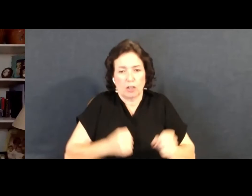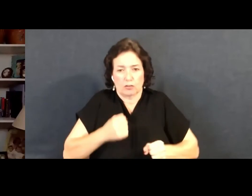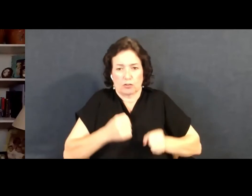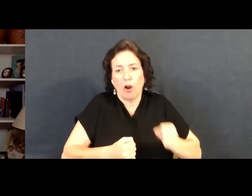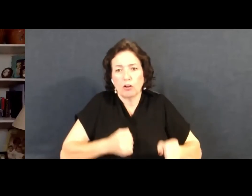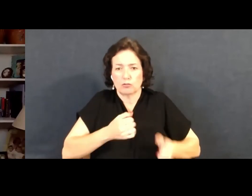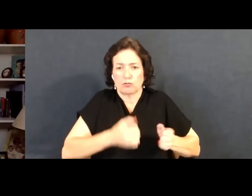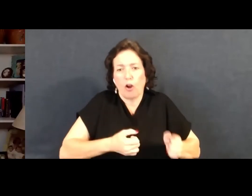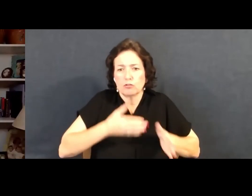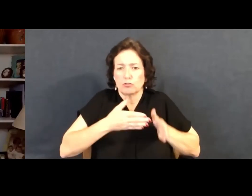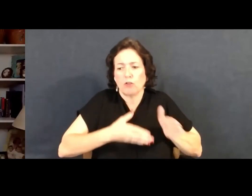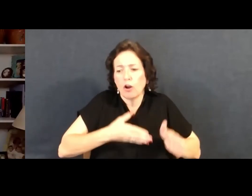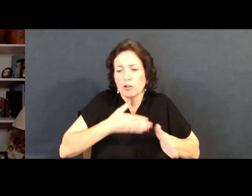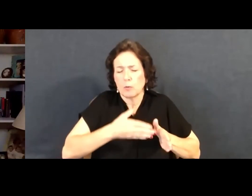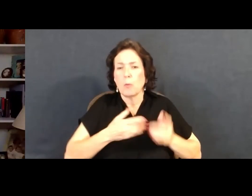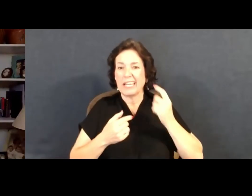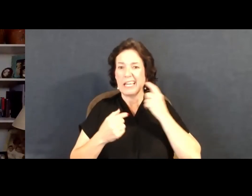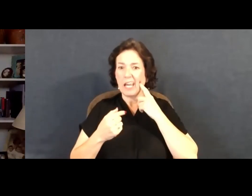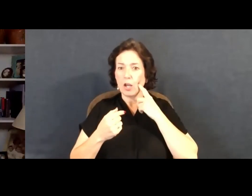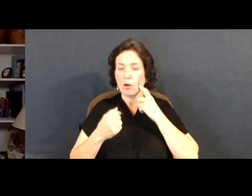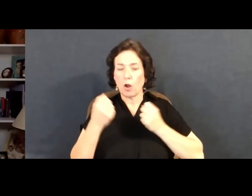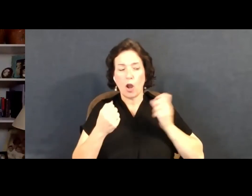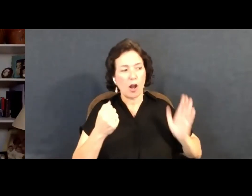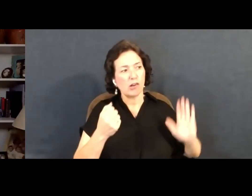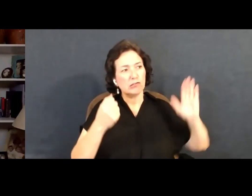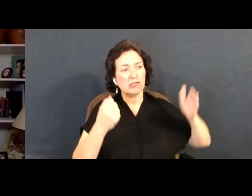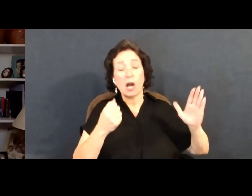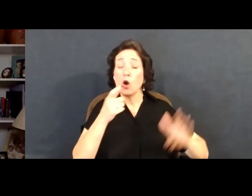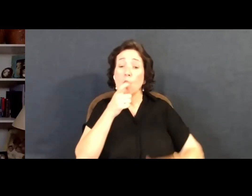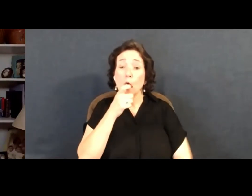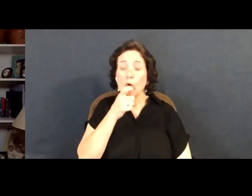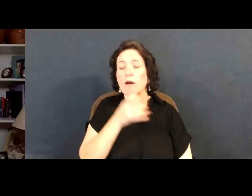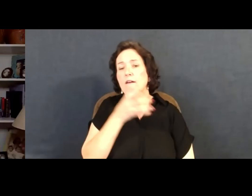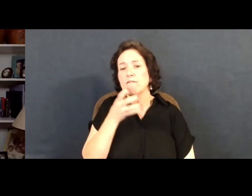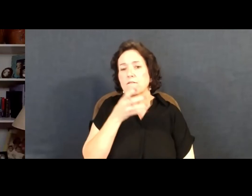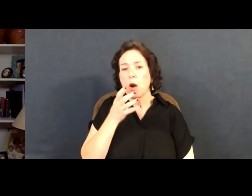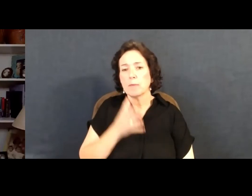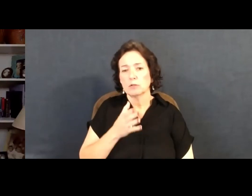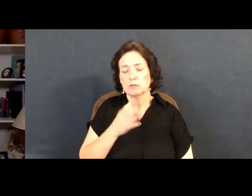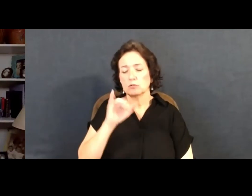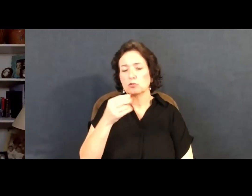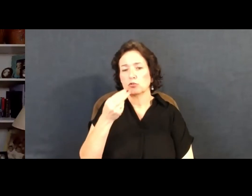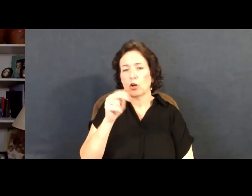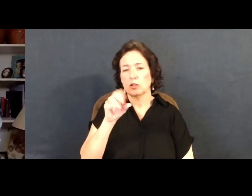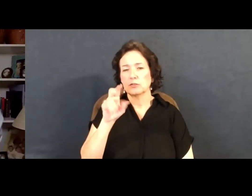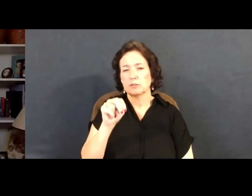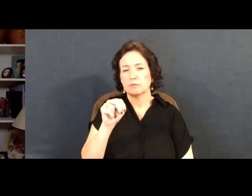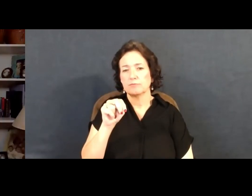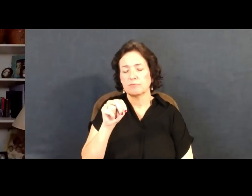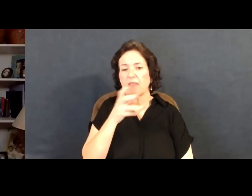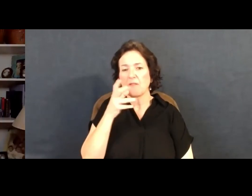ka-chugga. Up over that rise came Farmer Johnson and on his big John Deere tractor, and he